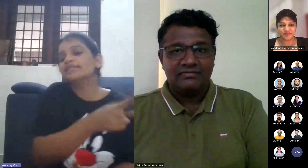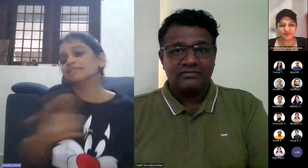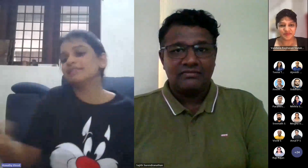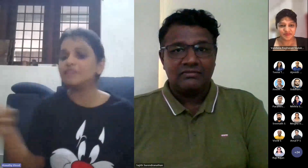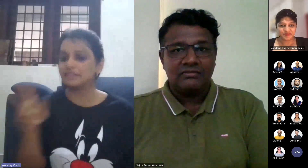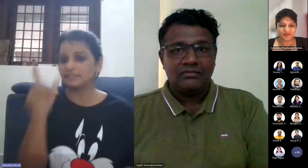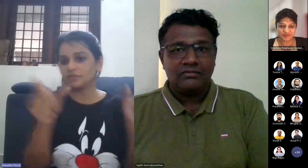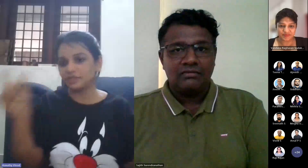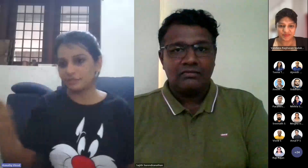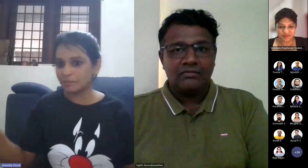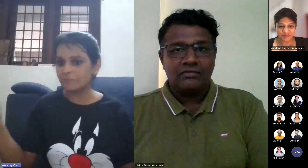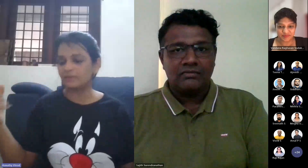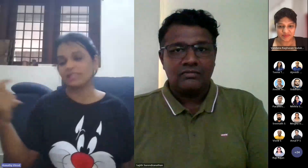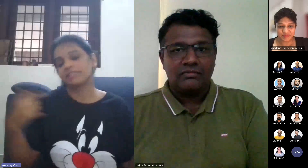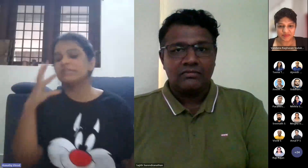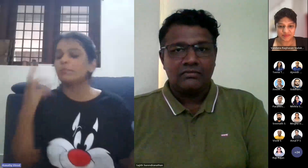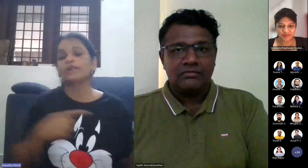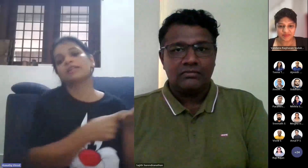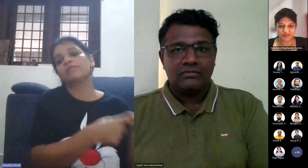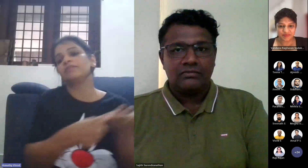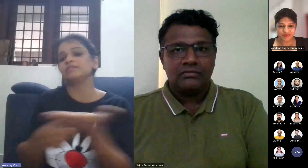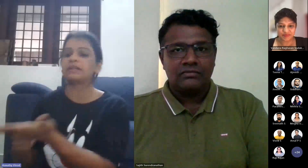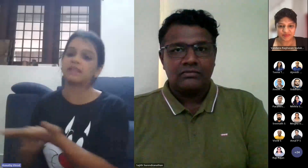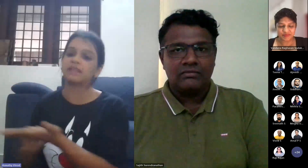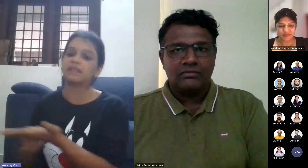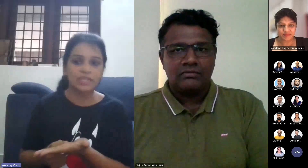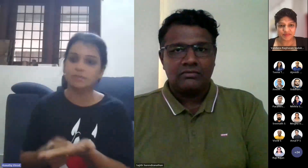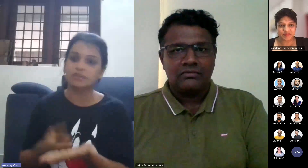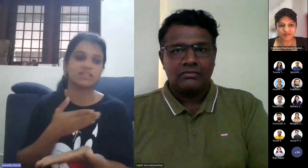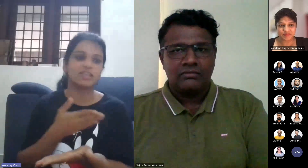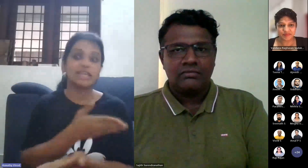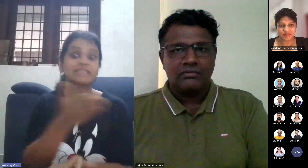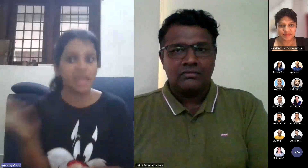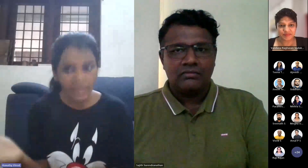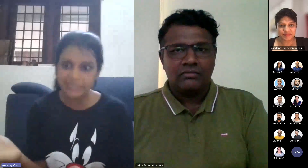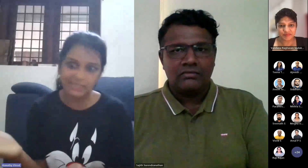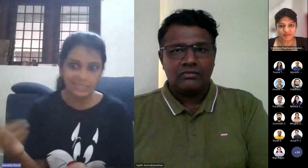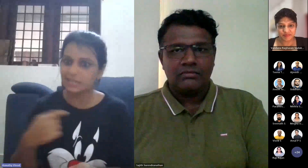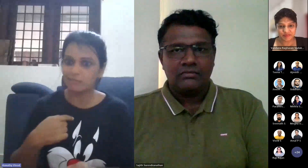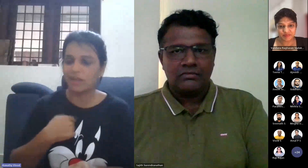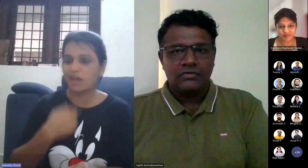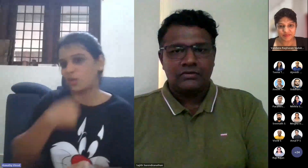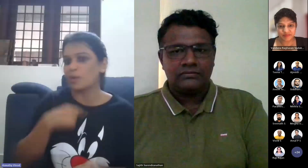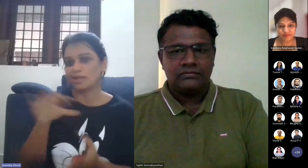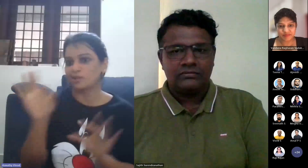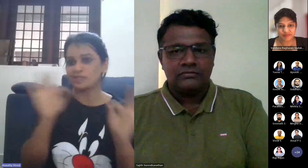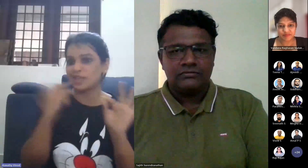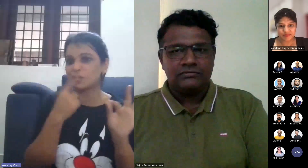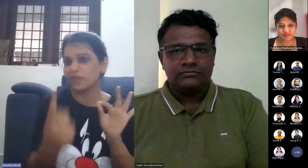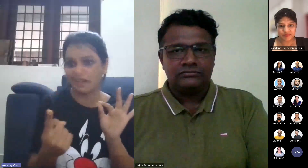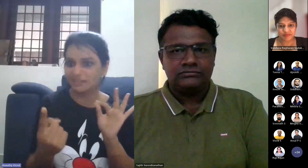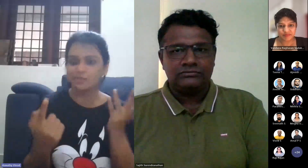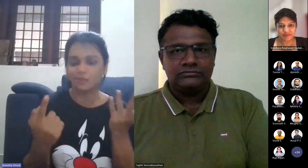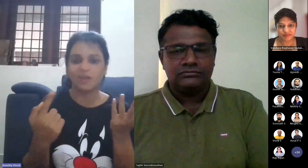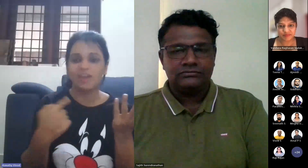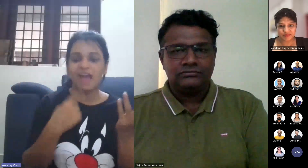So it's different for different people. It's just important that we respect their choice because it is their identity. We are no one to say